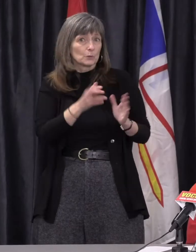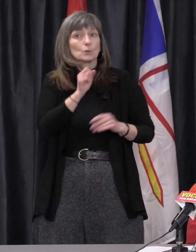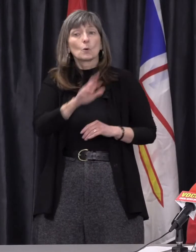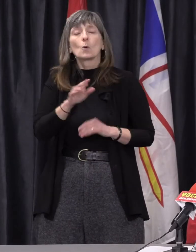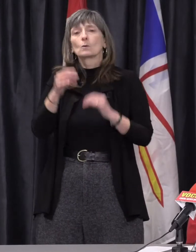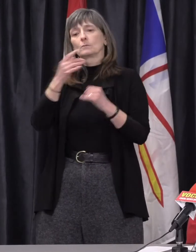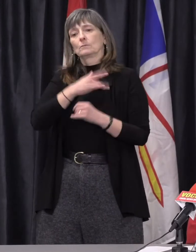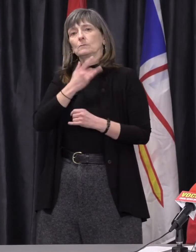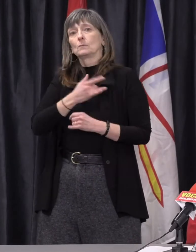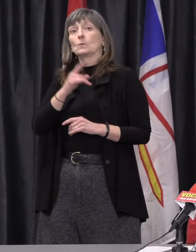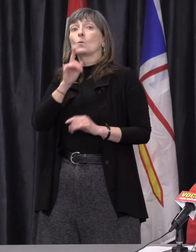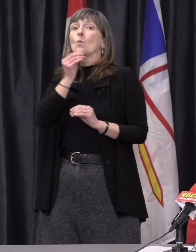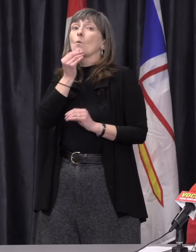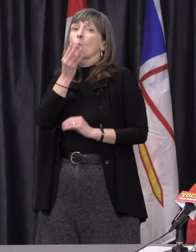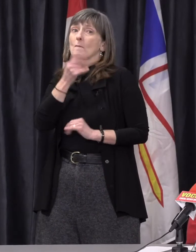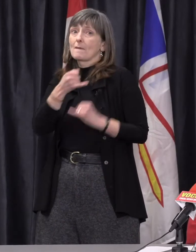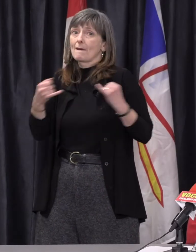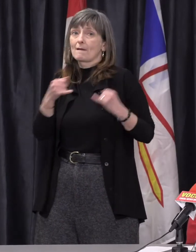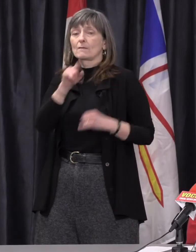Warm Line at